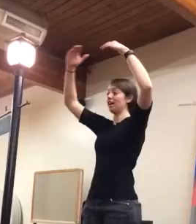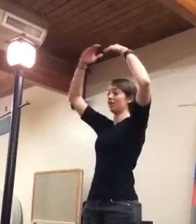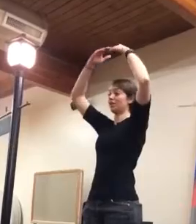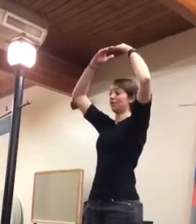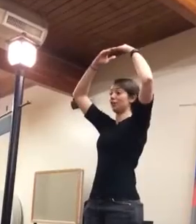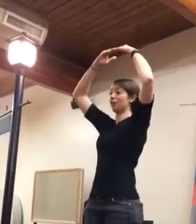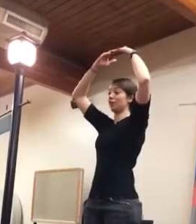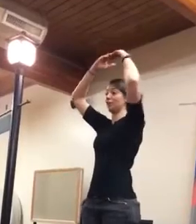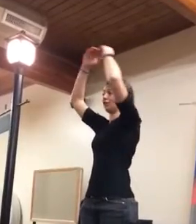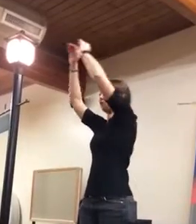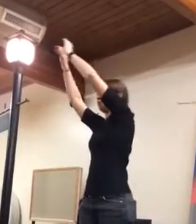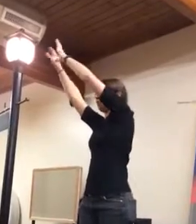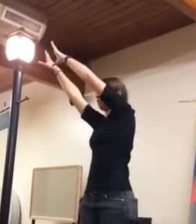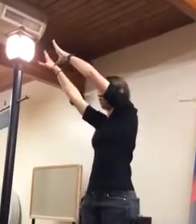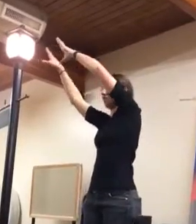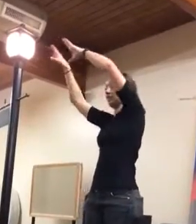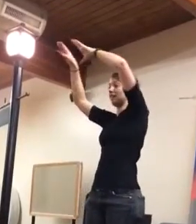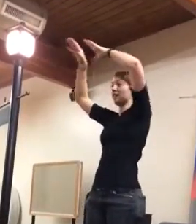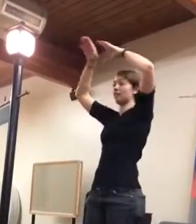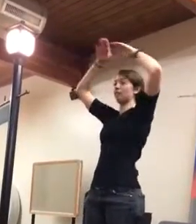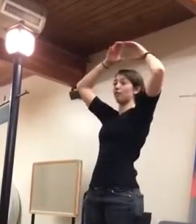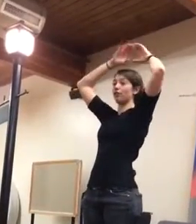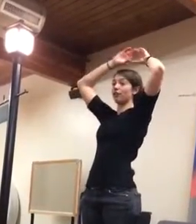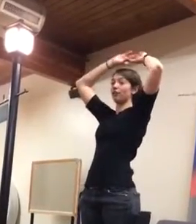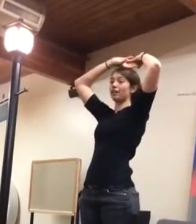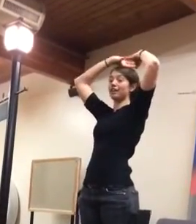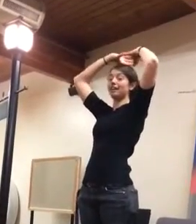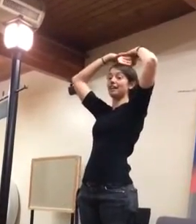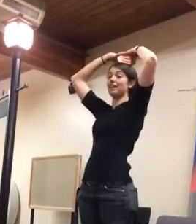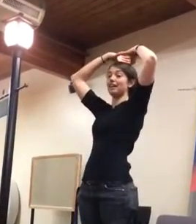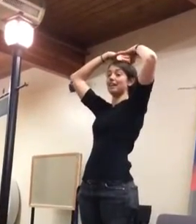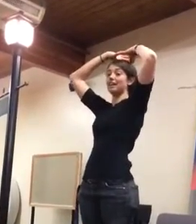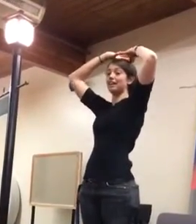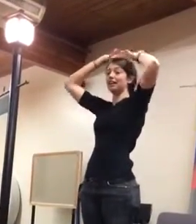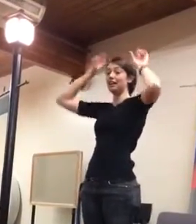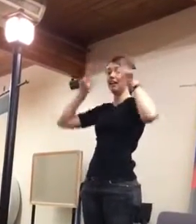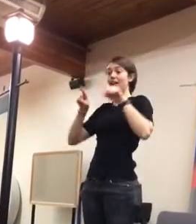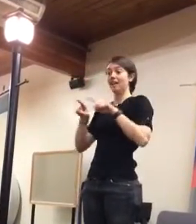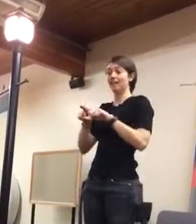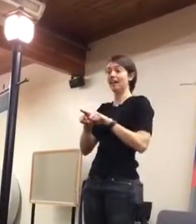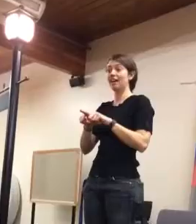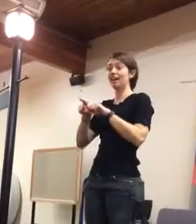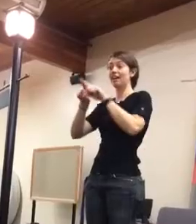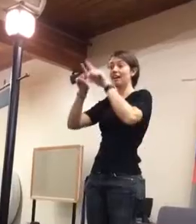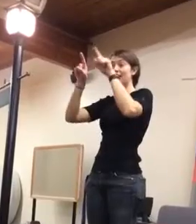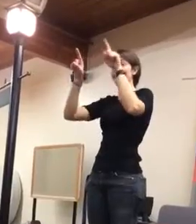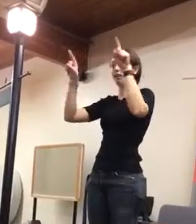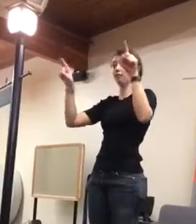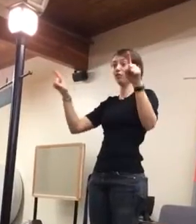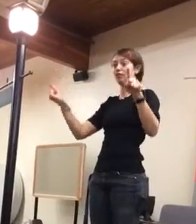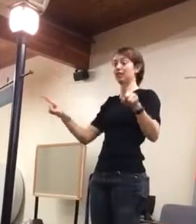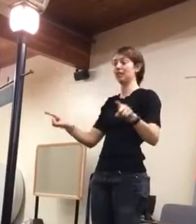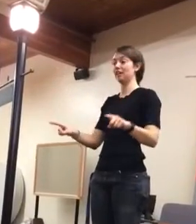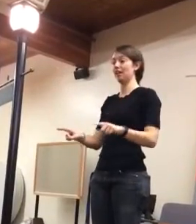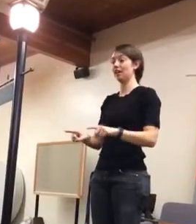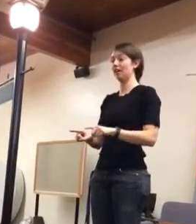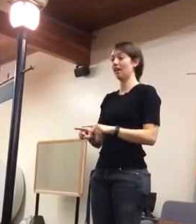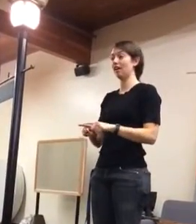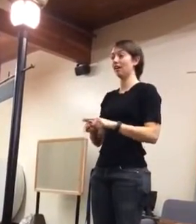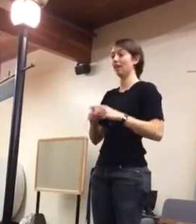Let earth receive her King. Let every